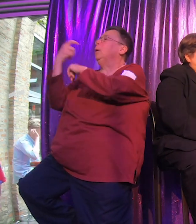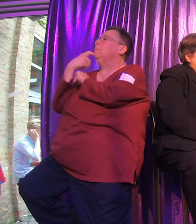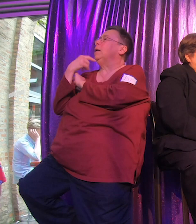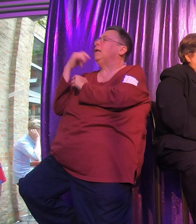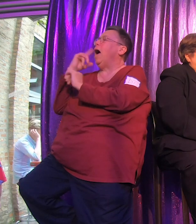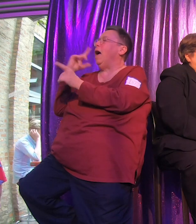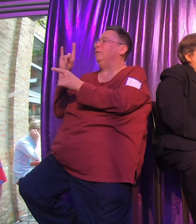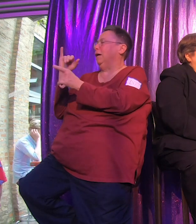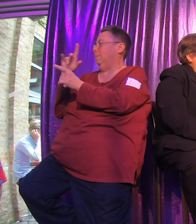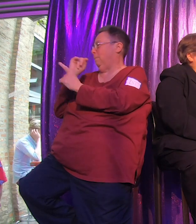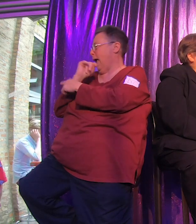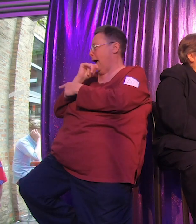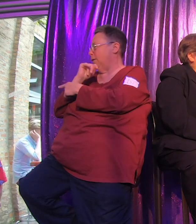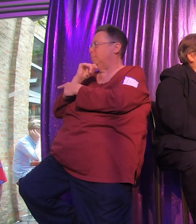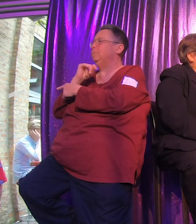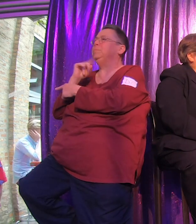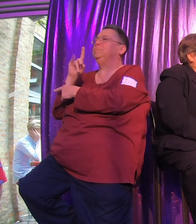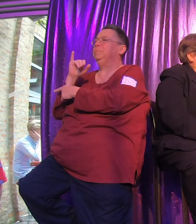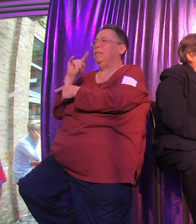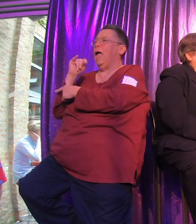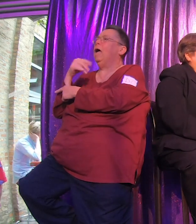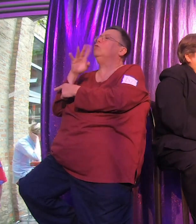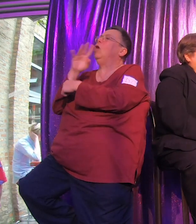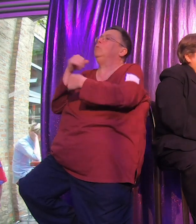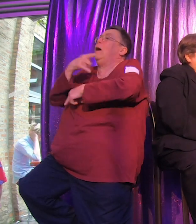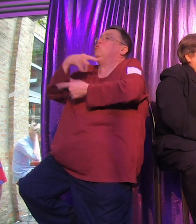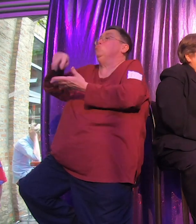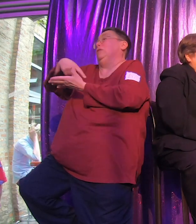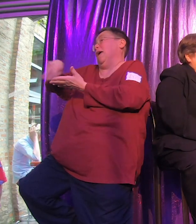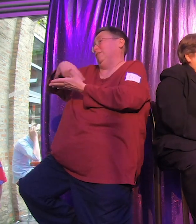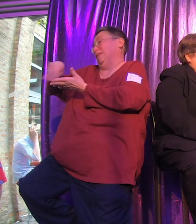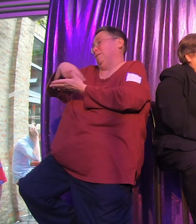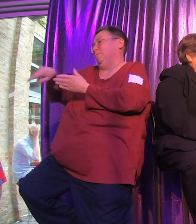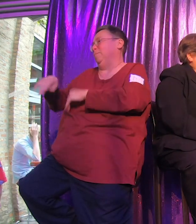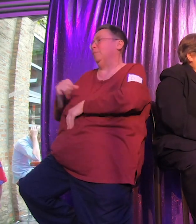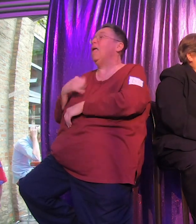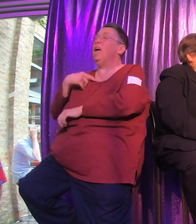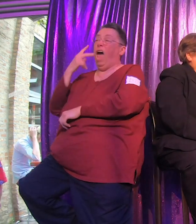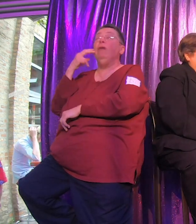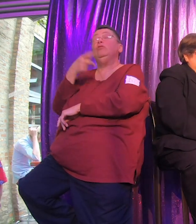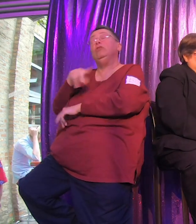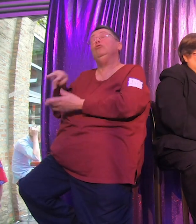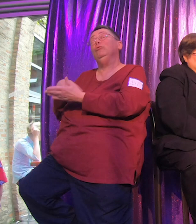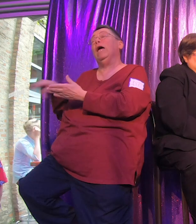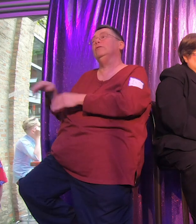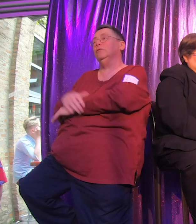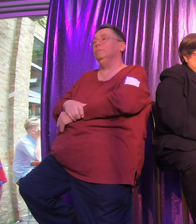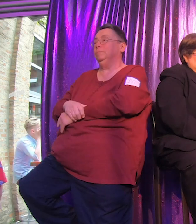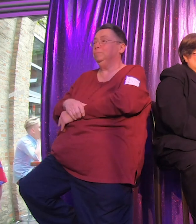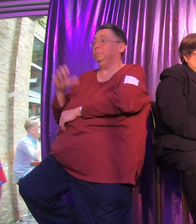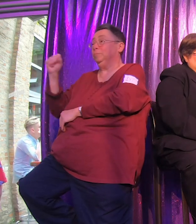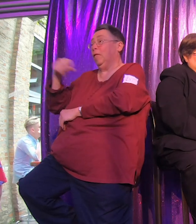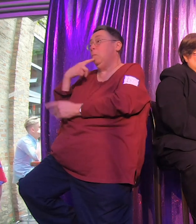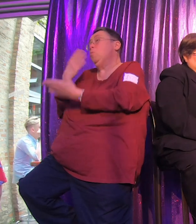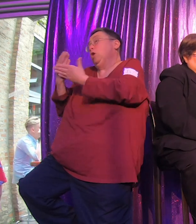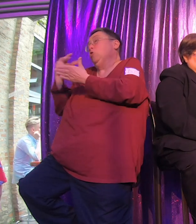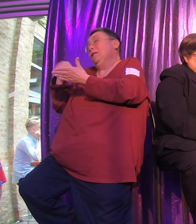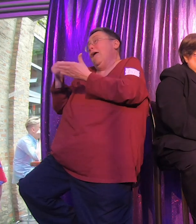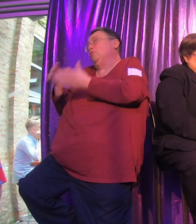think it was Pat, talked about you dancing, and I've seen you dance, and yeah, you're a pretty good